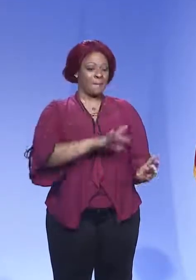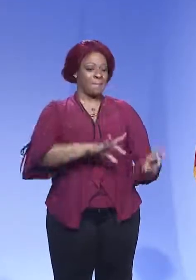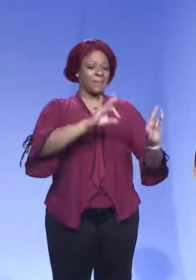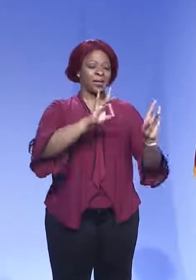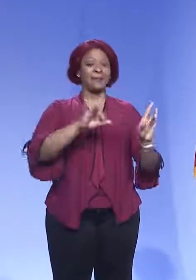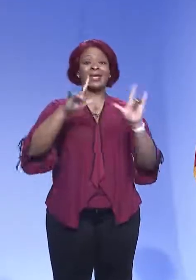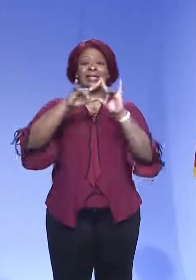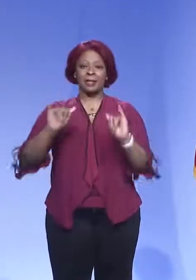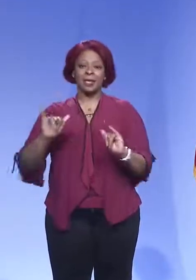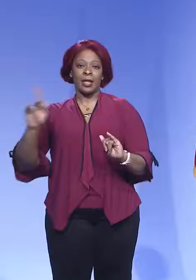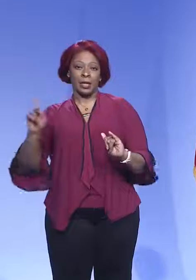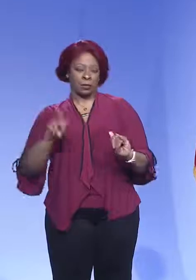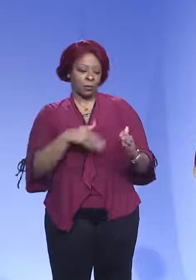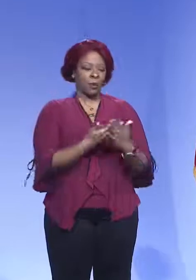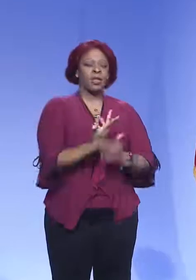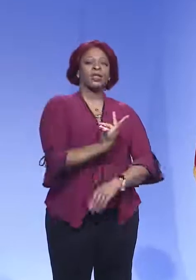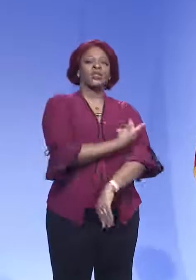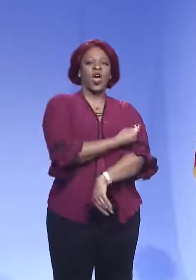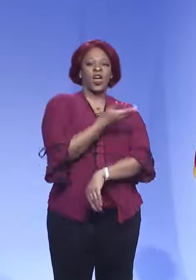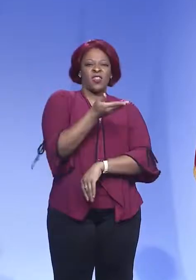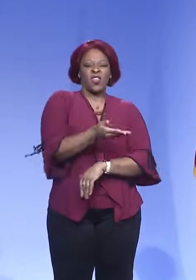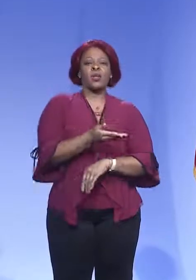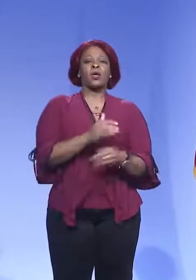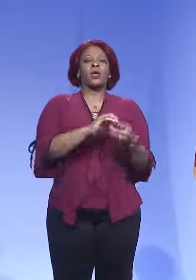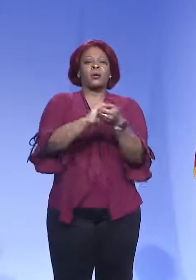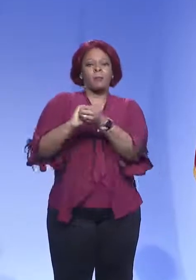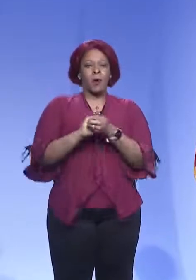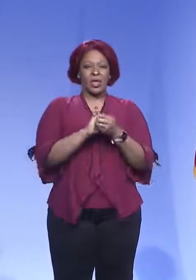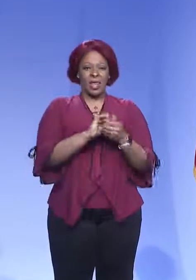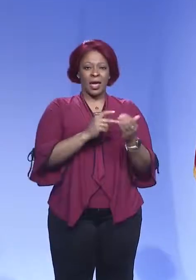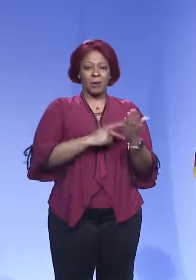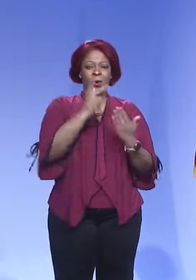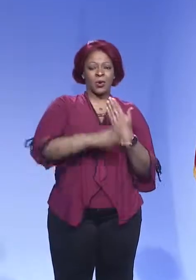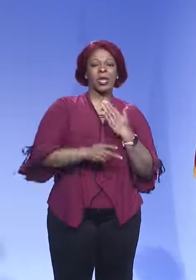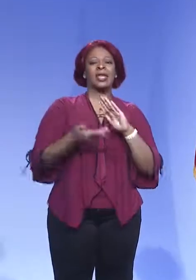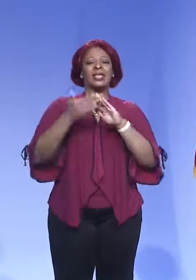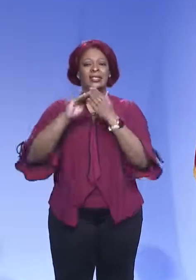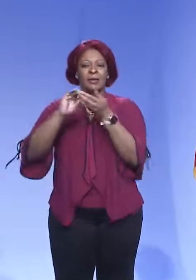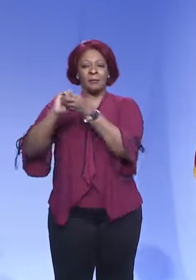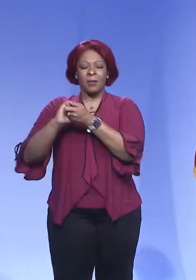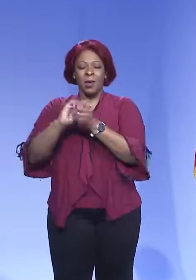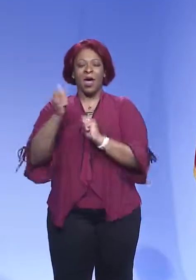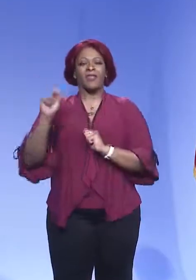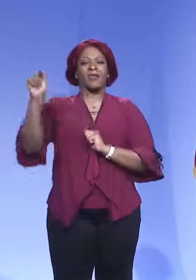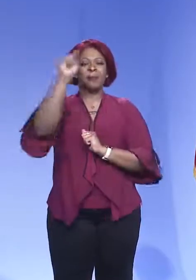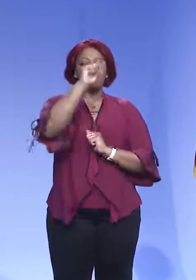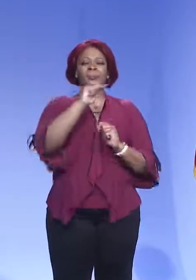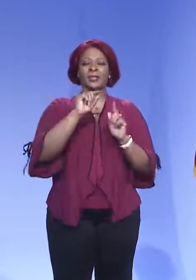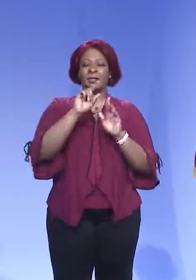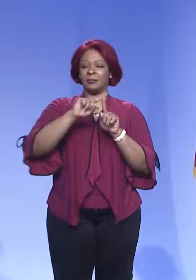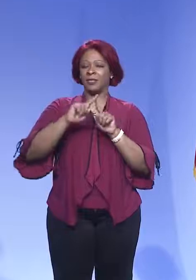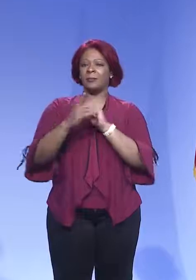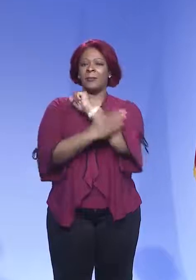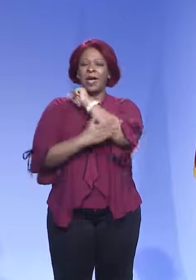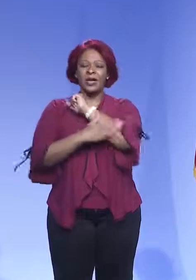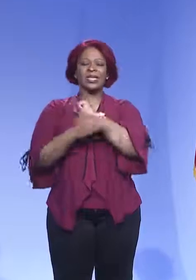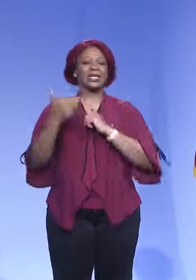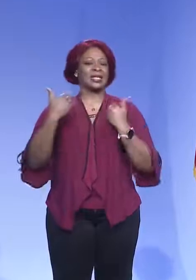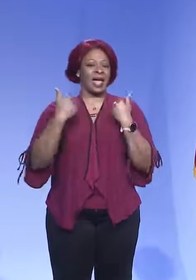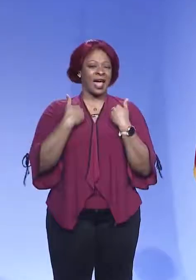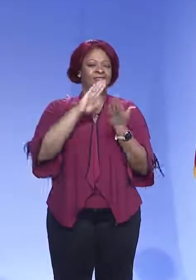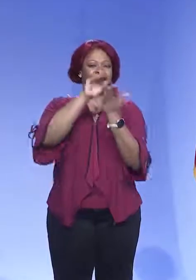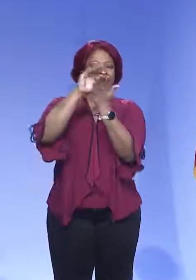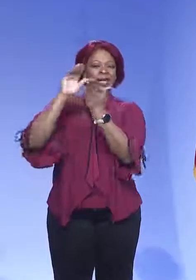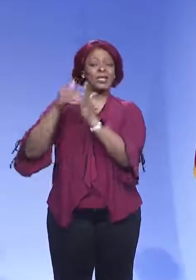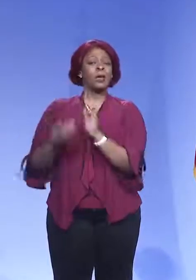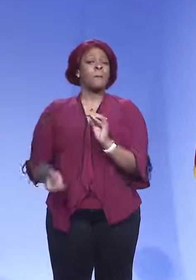through that program, and then to partner with the city and some of the other municipalities to have sites. So the more we